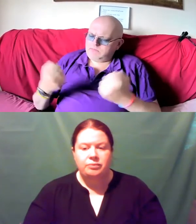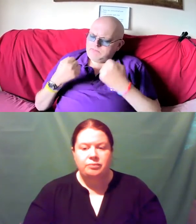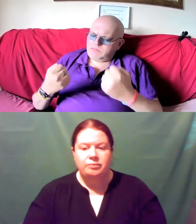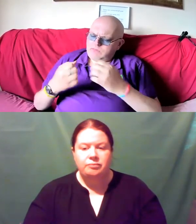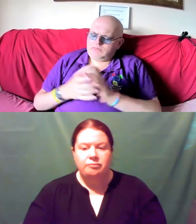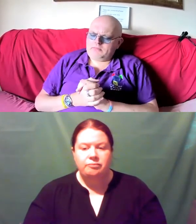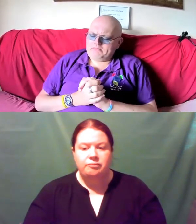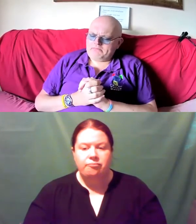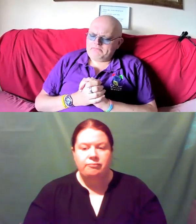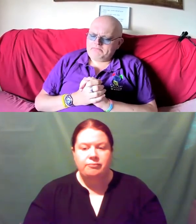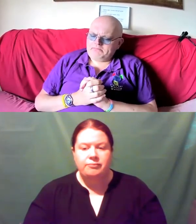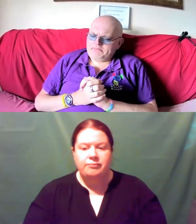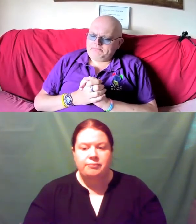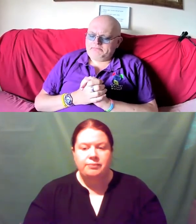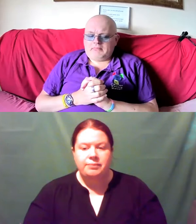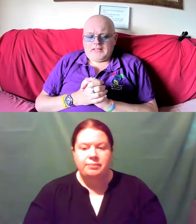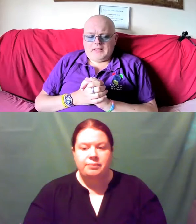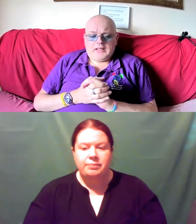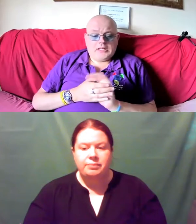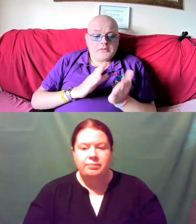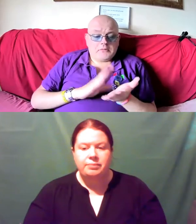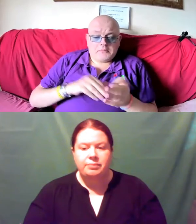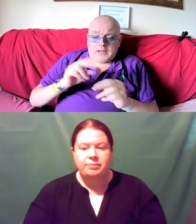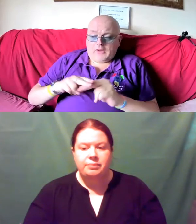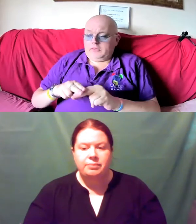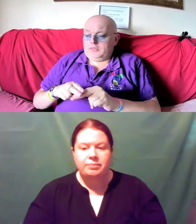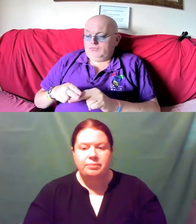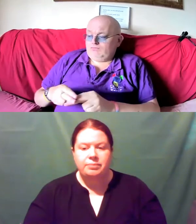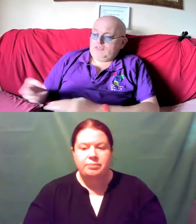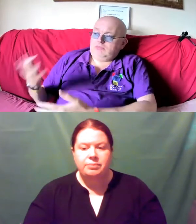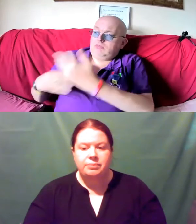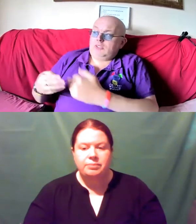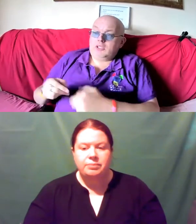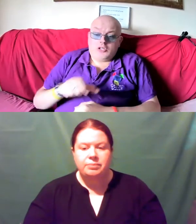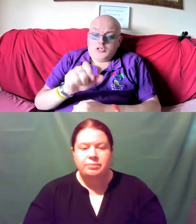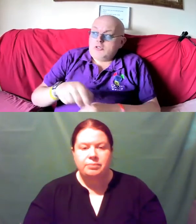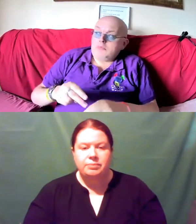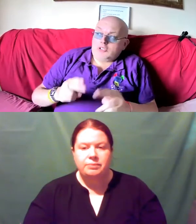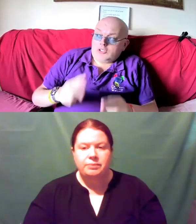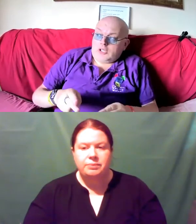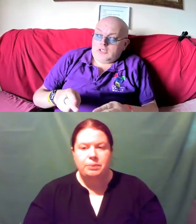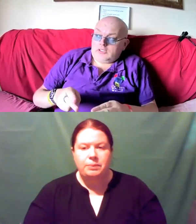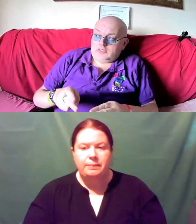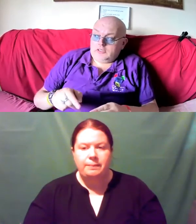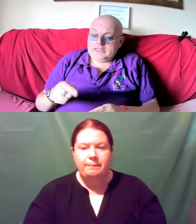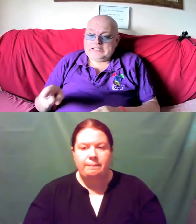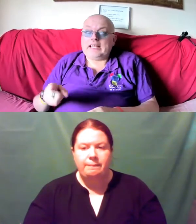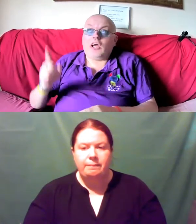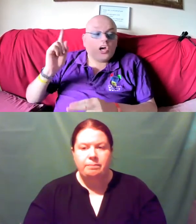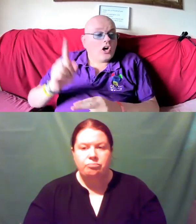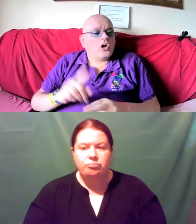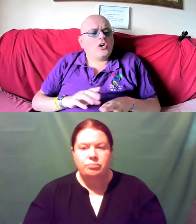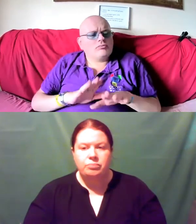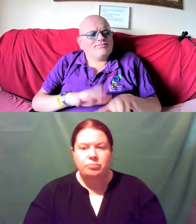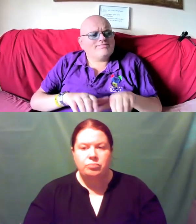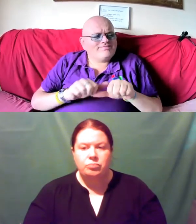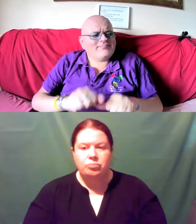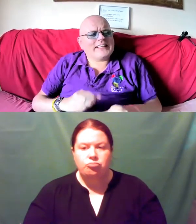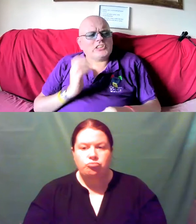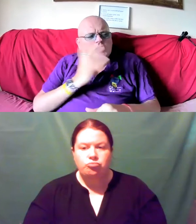You know, so if my parents mentioned that someone had died, for example, they'd say, you know, God rest her soul, or, you know, there were certain phrases that